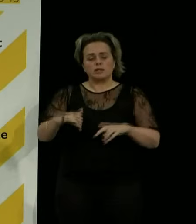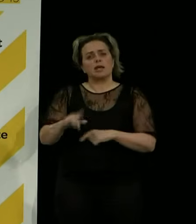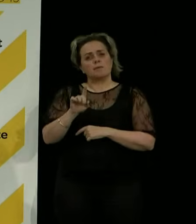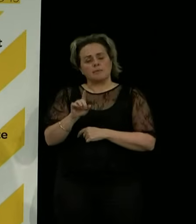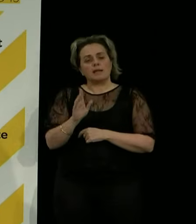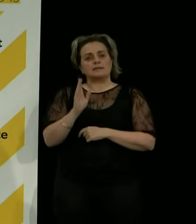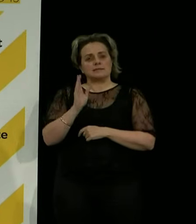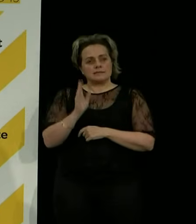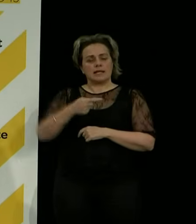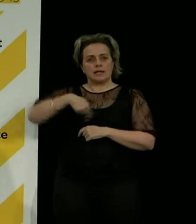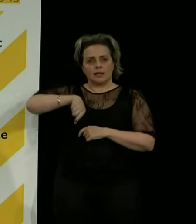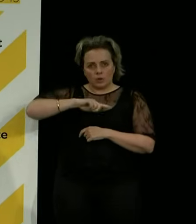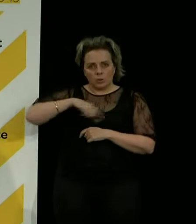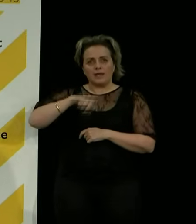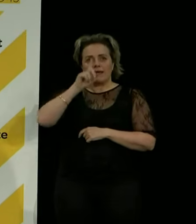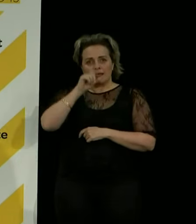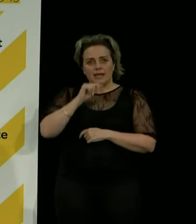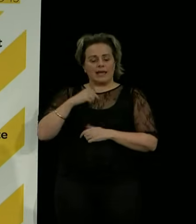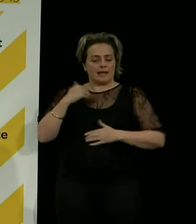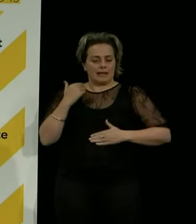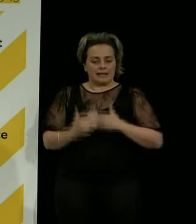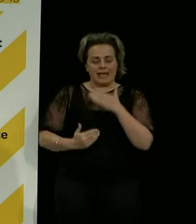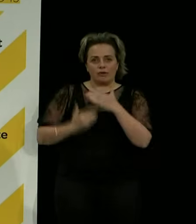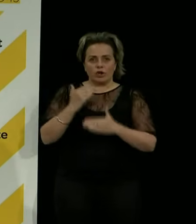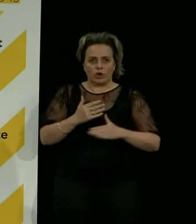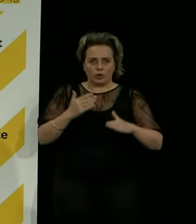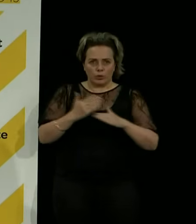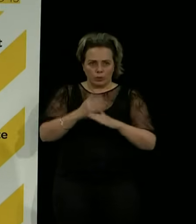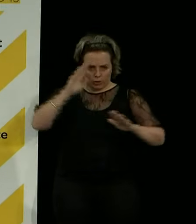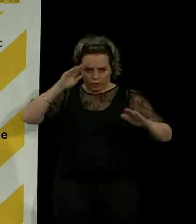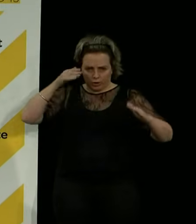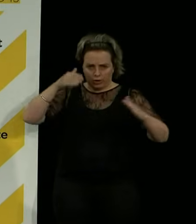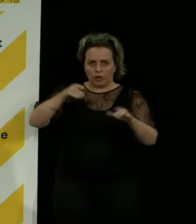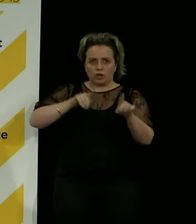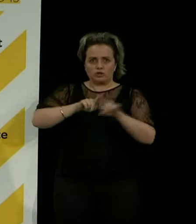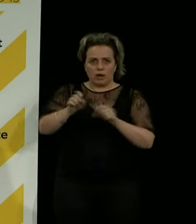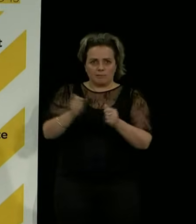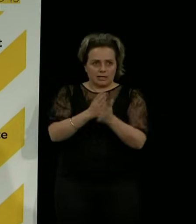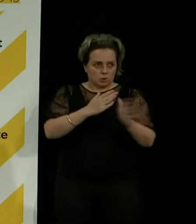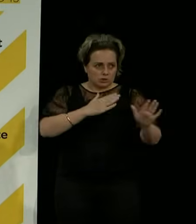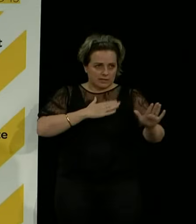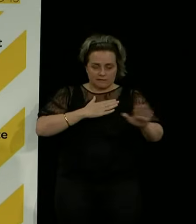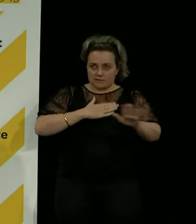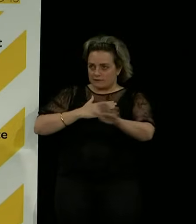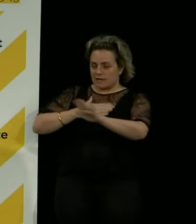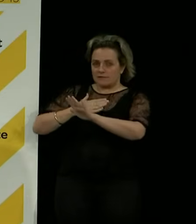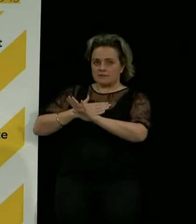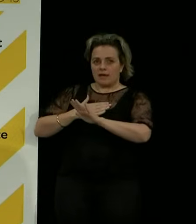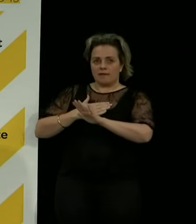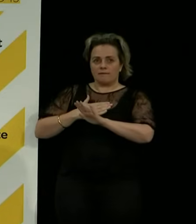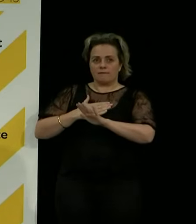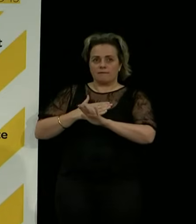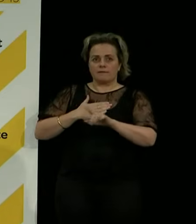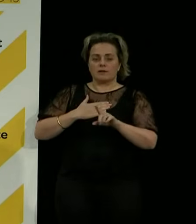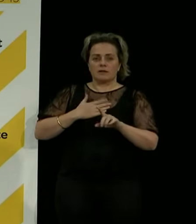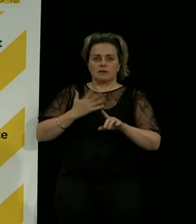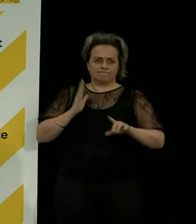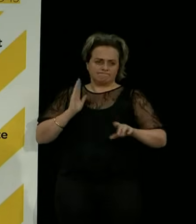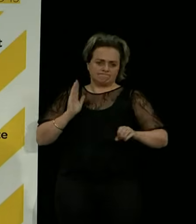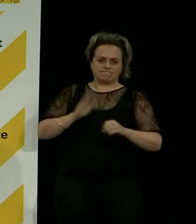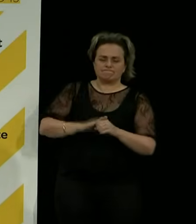not able to successfully continue our work to keep people safe in the long term and take an aggressive approach to